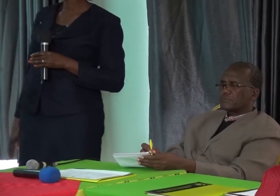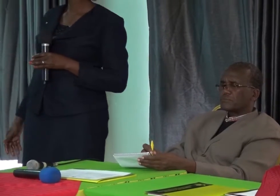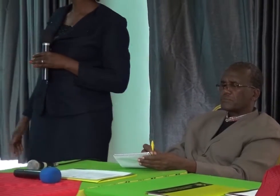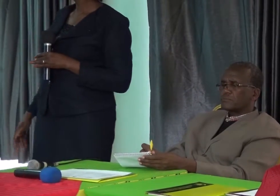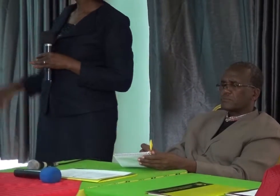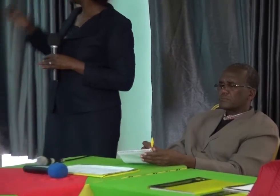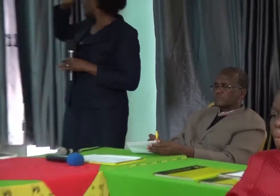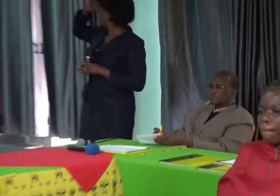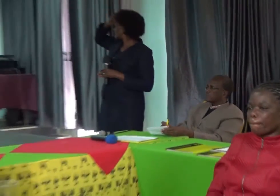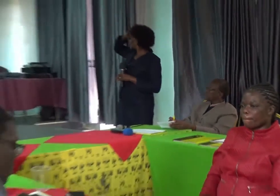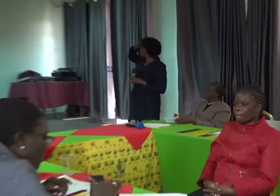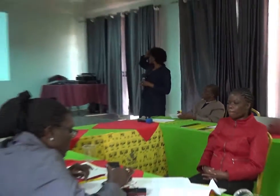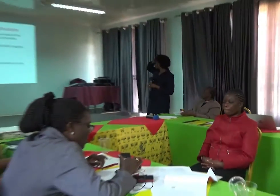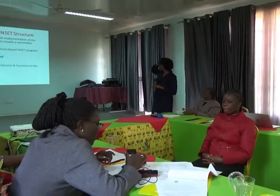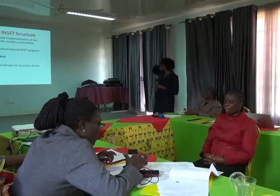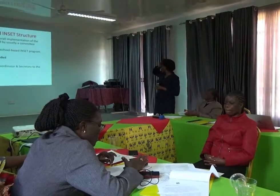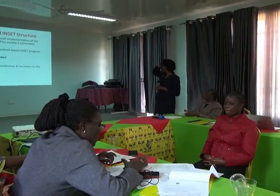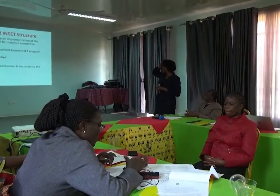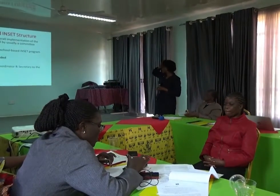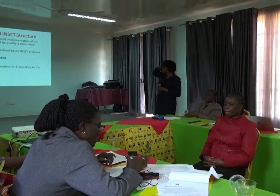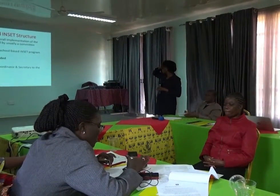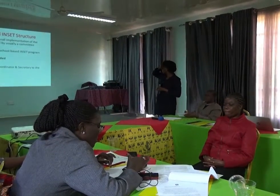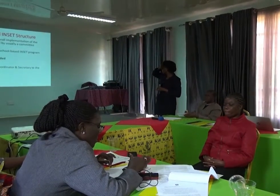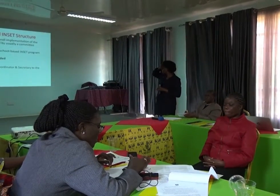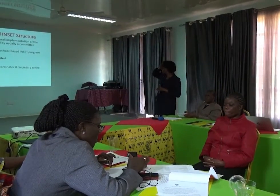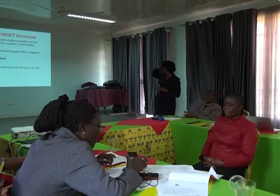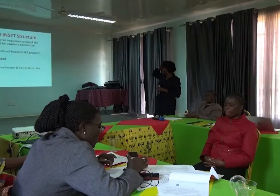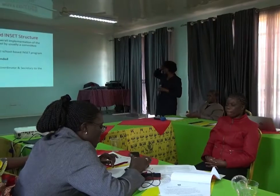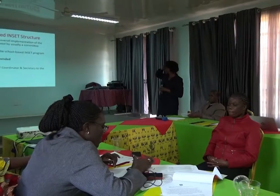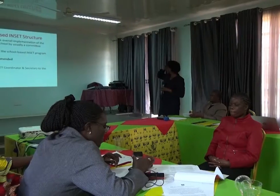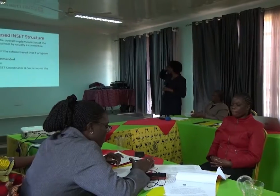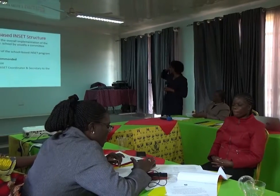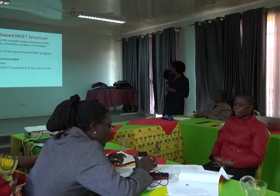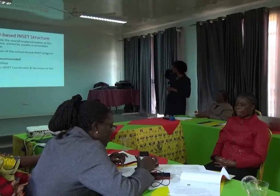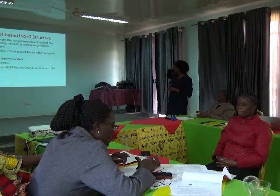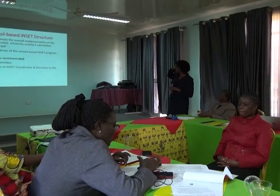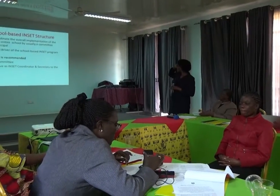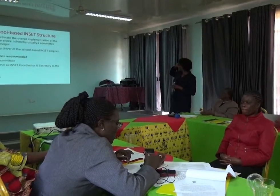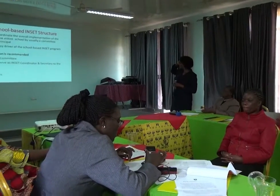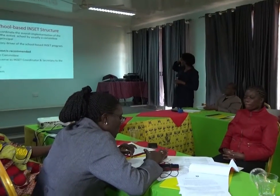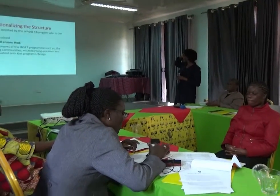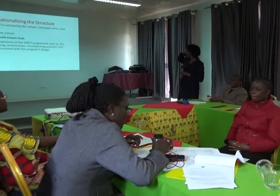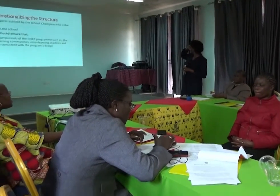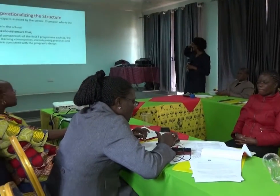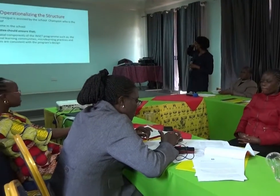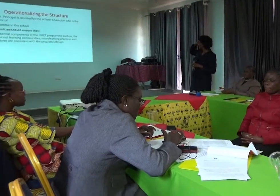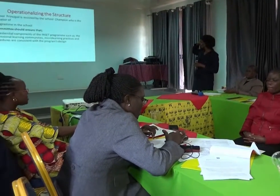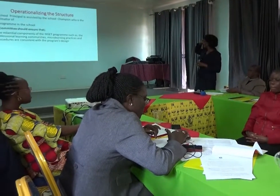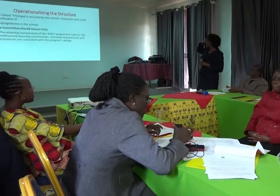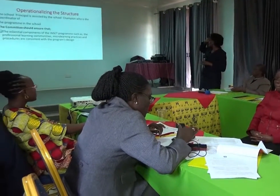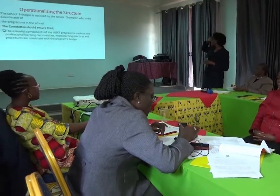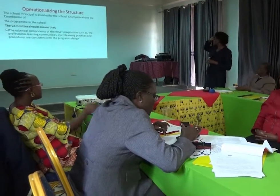proposed. The structure that will be in the school to run that vehicle. So the next one is